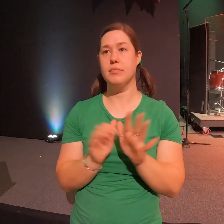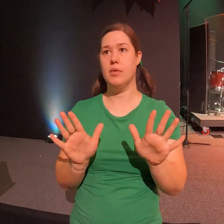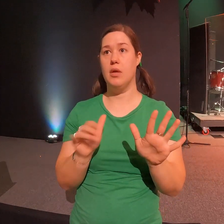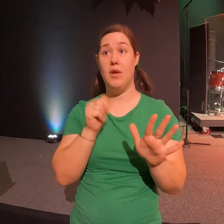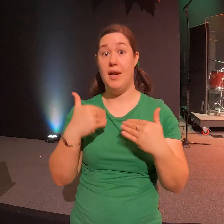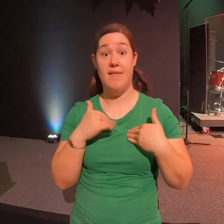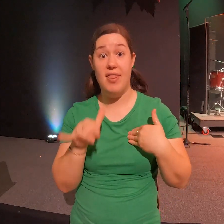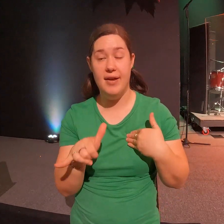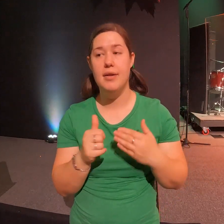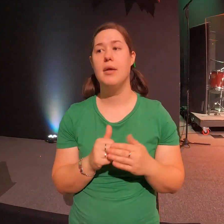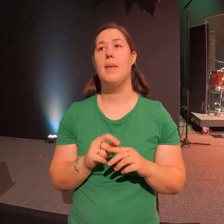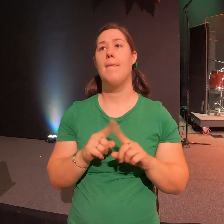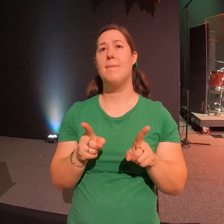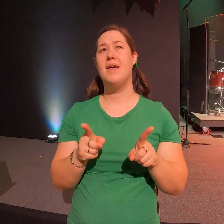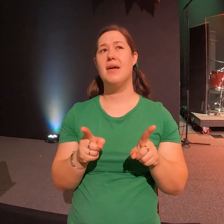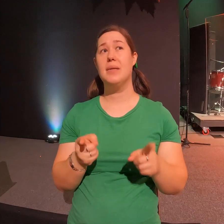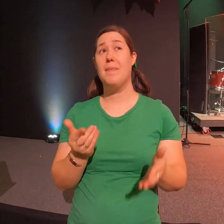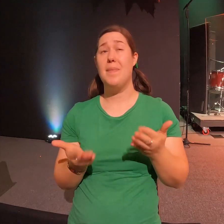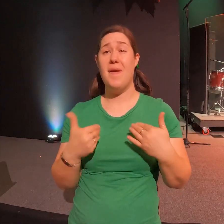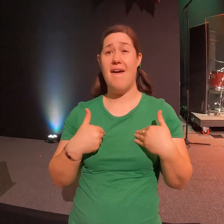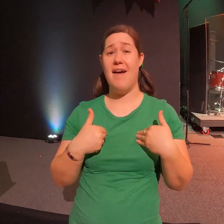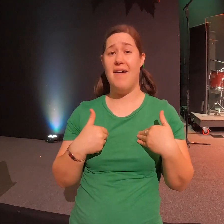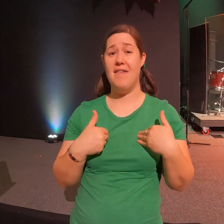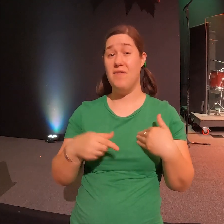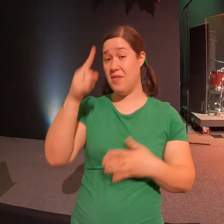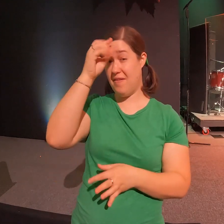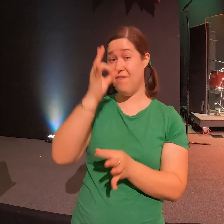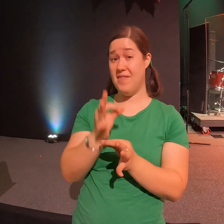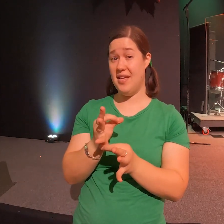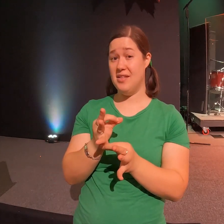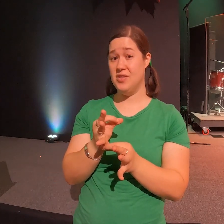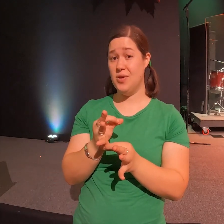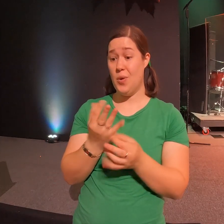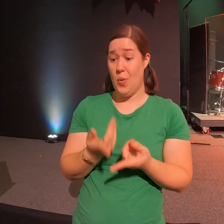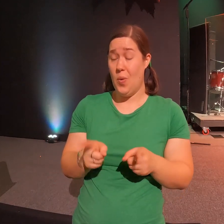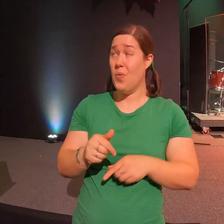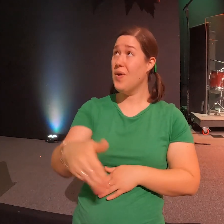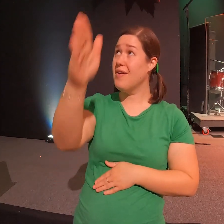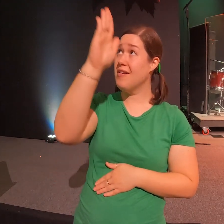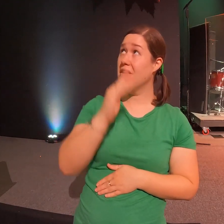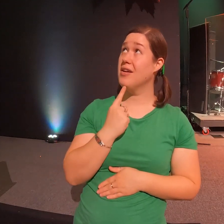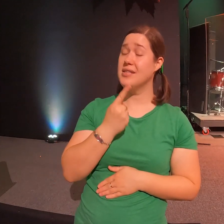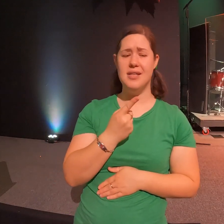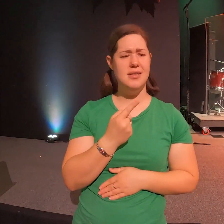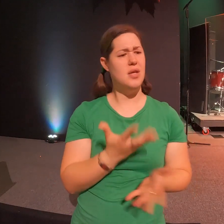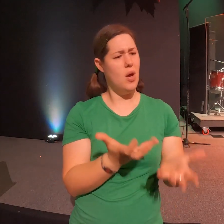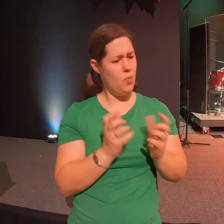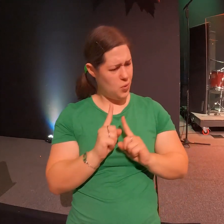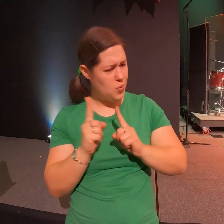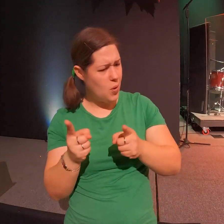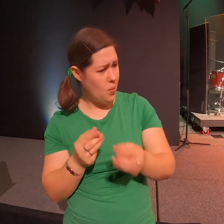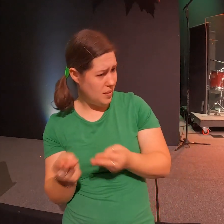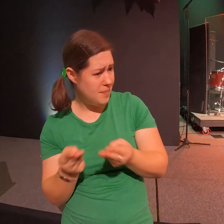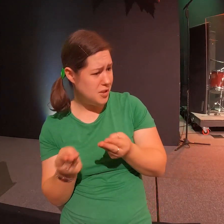consider ministry as a path, a journey for you. And I've told this story before. I was like, no.